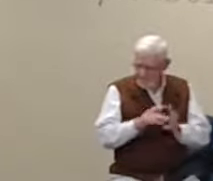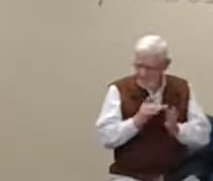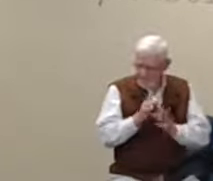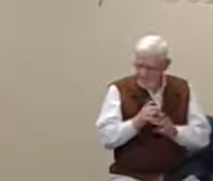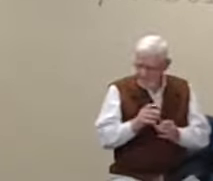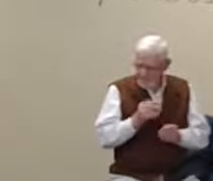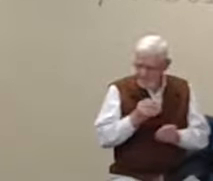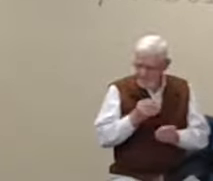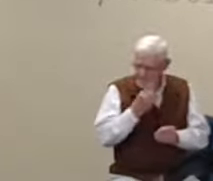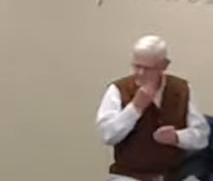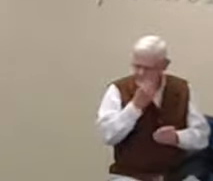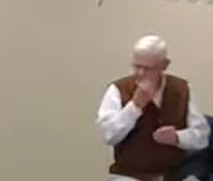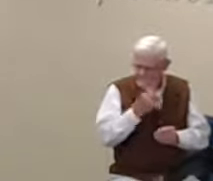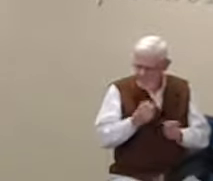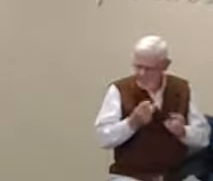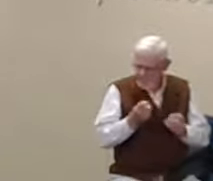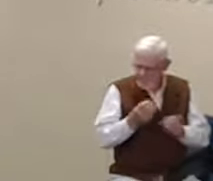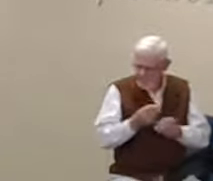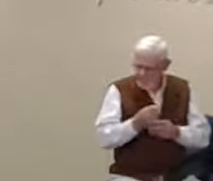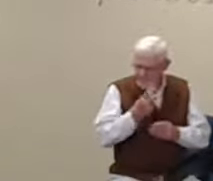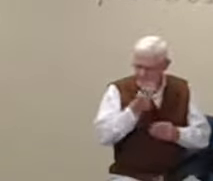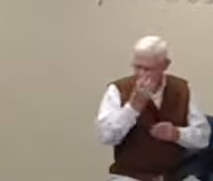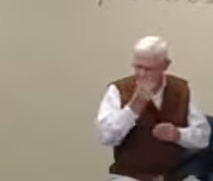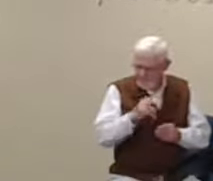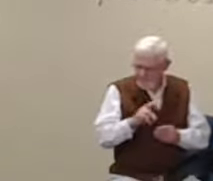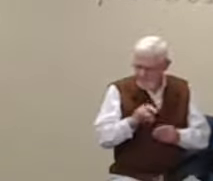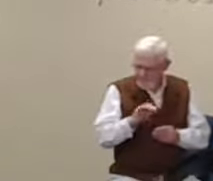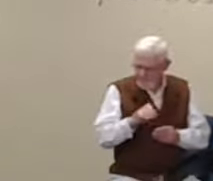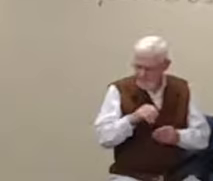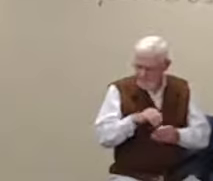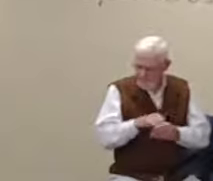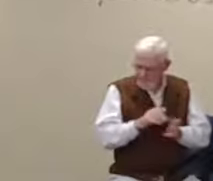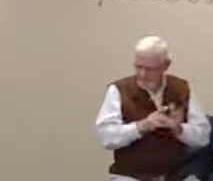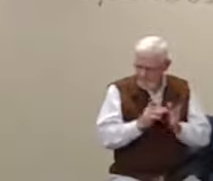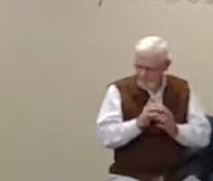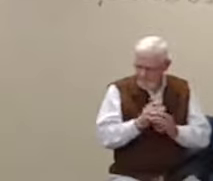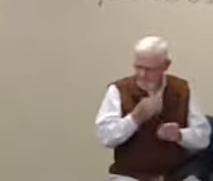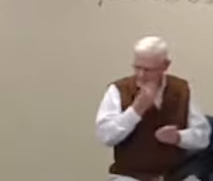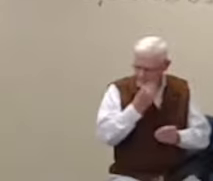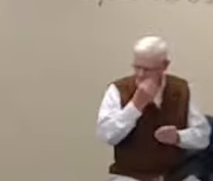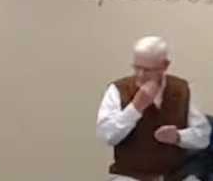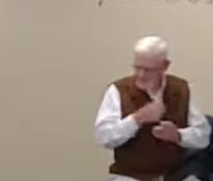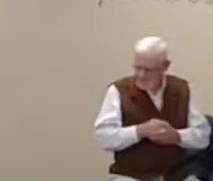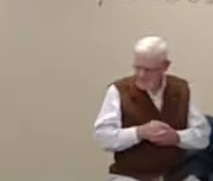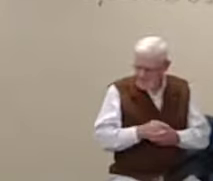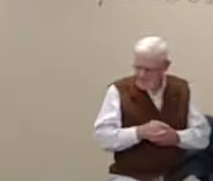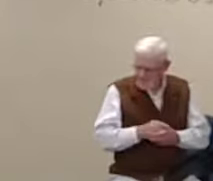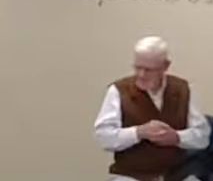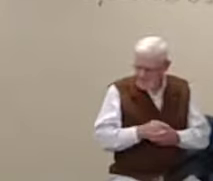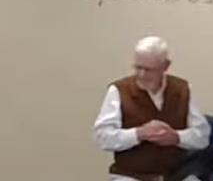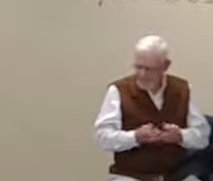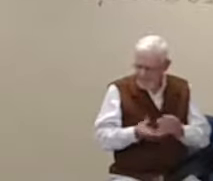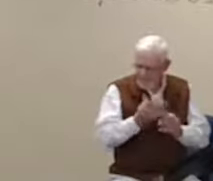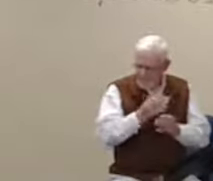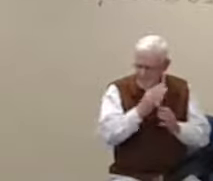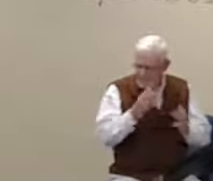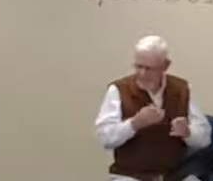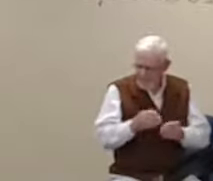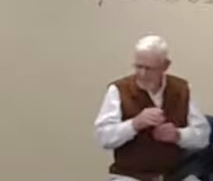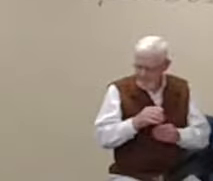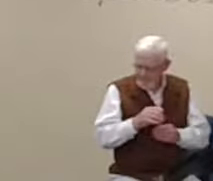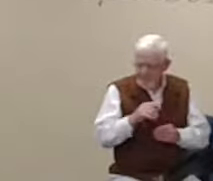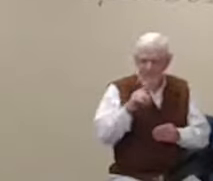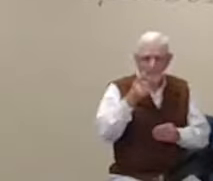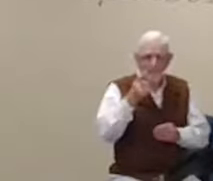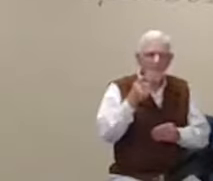hands. How many of you, your parents were raised in a Christian home? Hardly ever. We're dealing with first